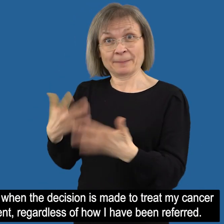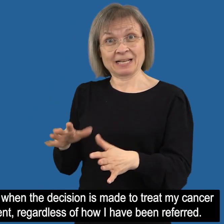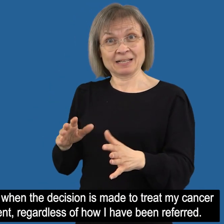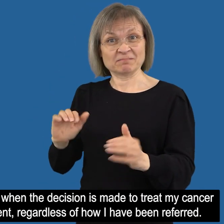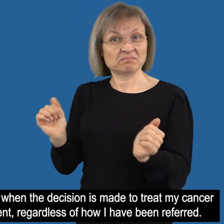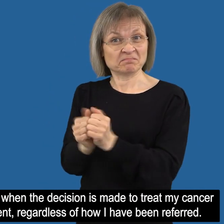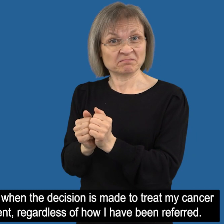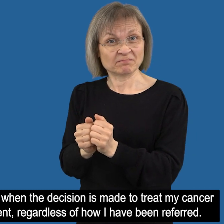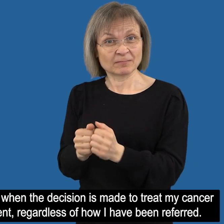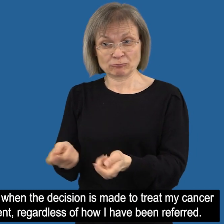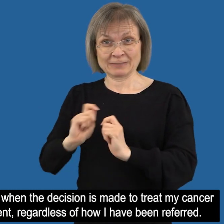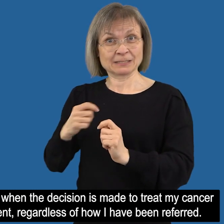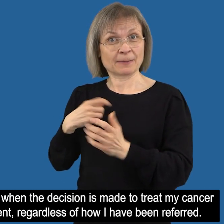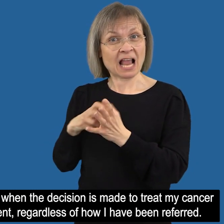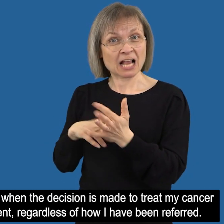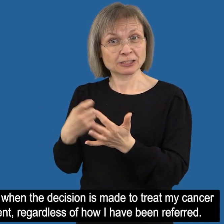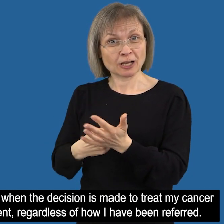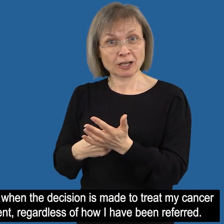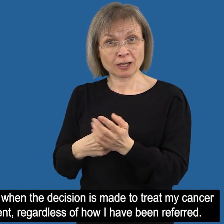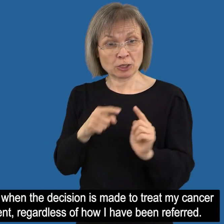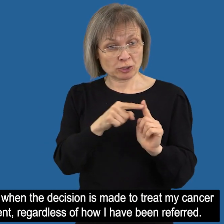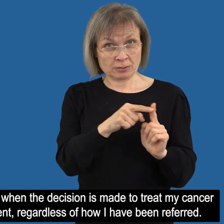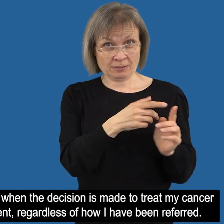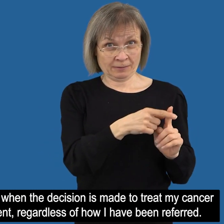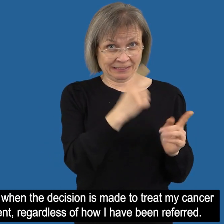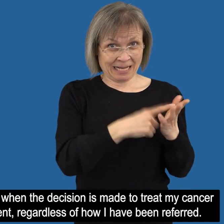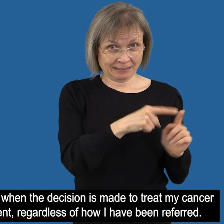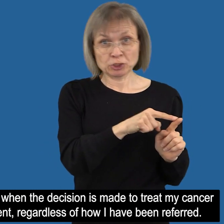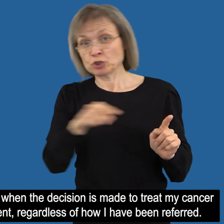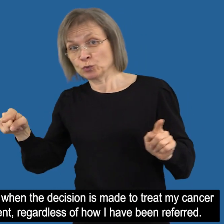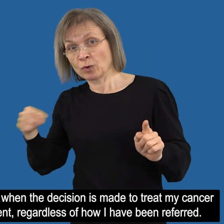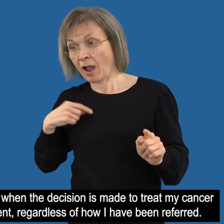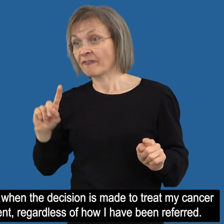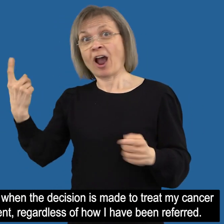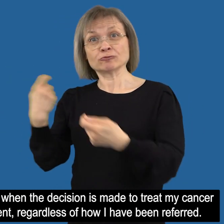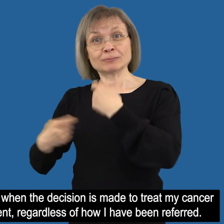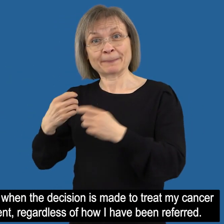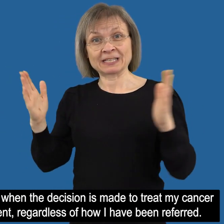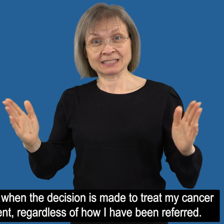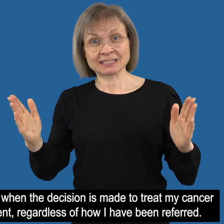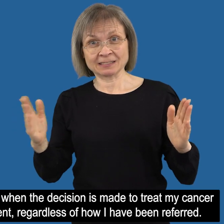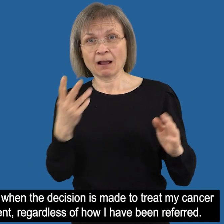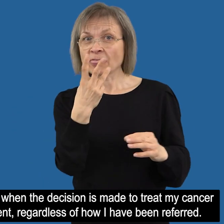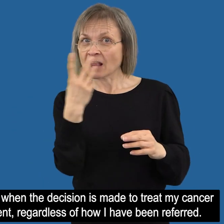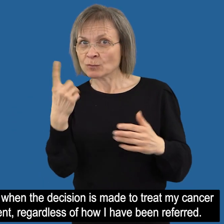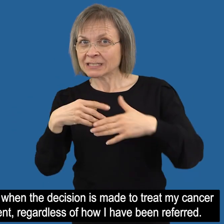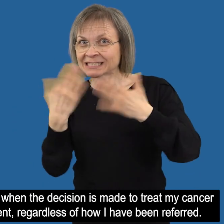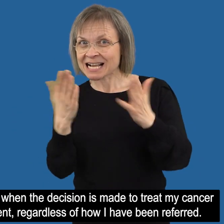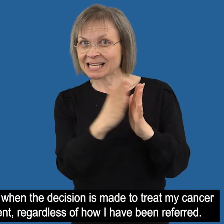Within 31 days from when the decision is made to treat my cancer until my first treatment, regardless of how I have been referred.